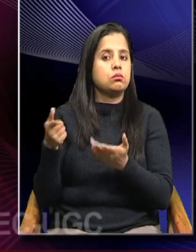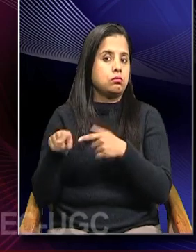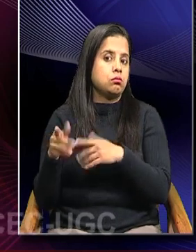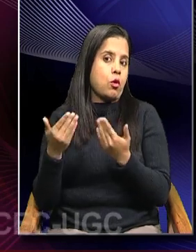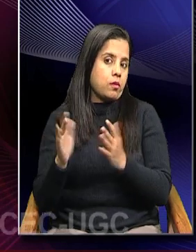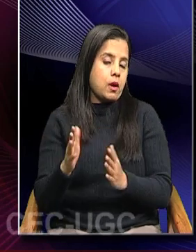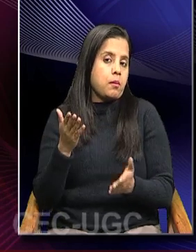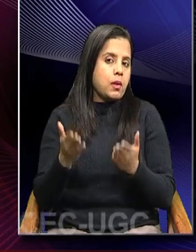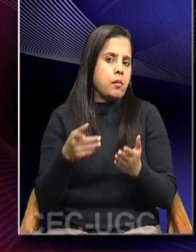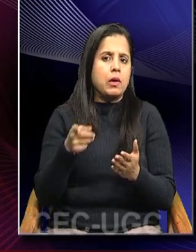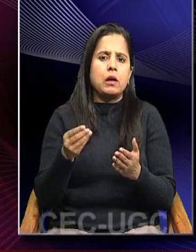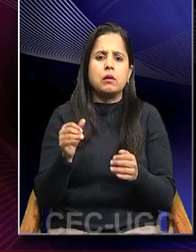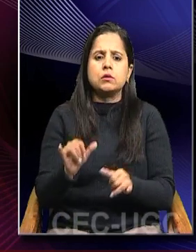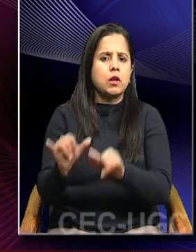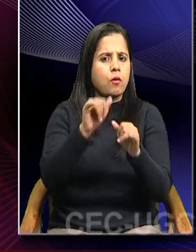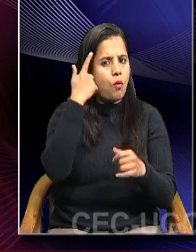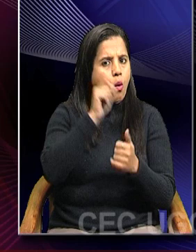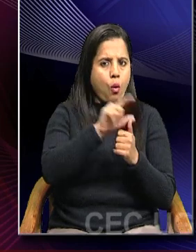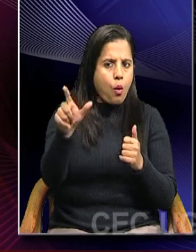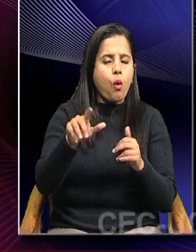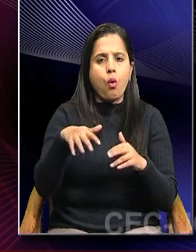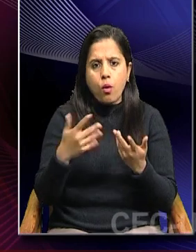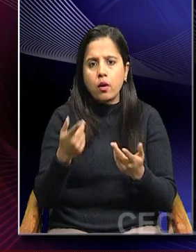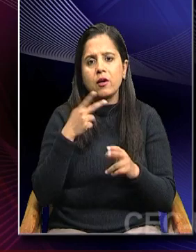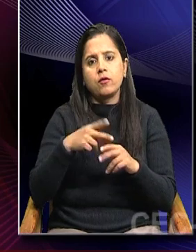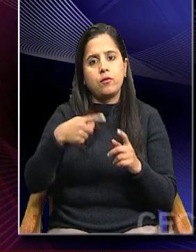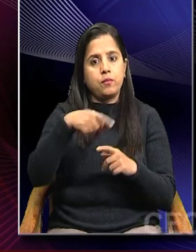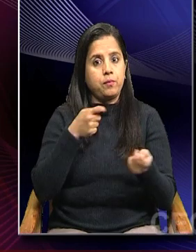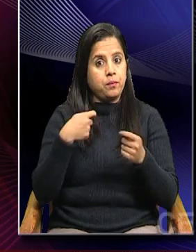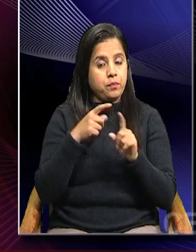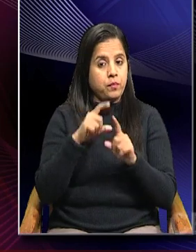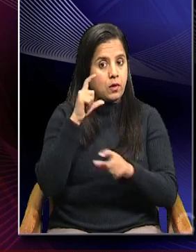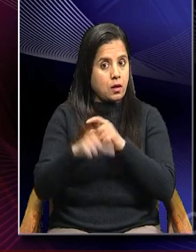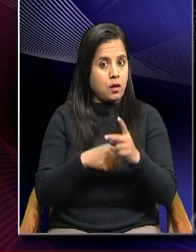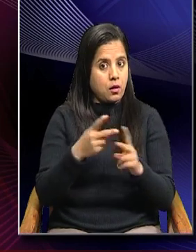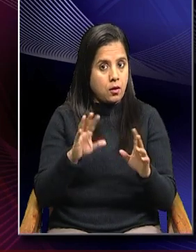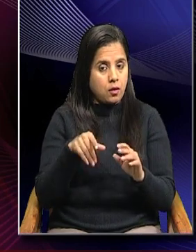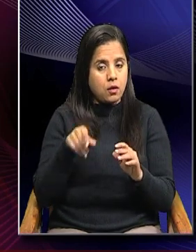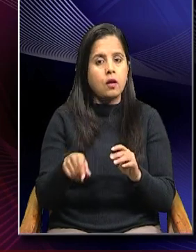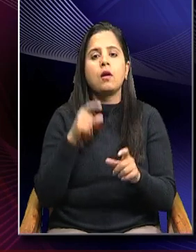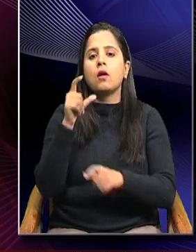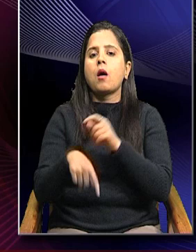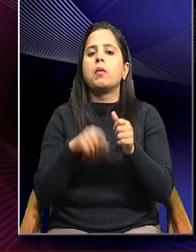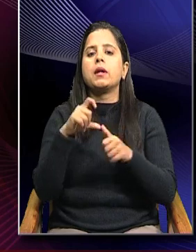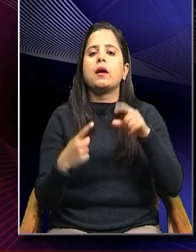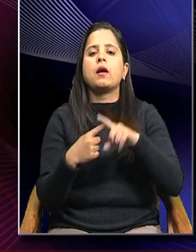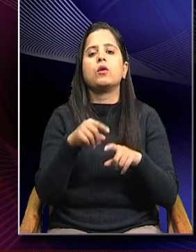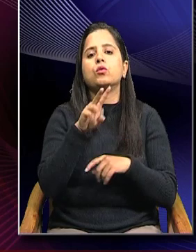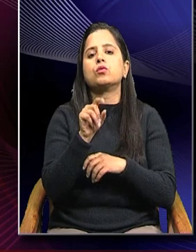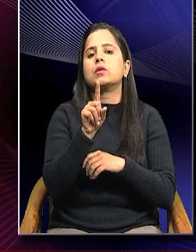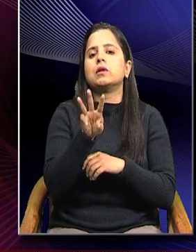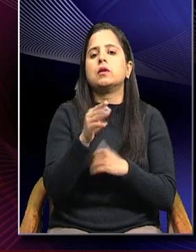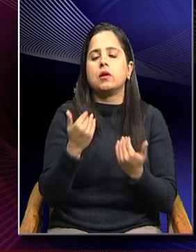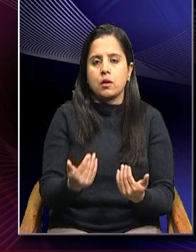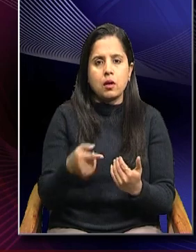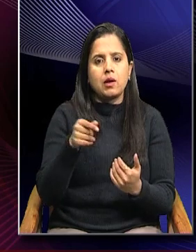may be common to all. For instance, if I am operating as a company, the Provisions of Companies Act 2013 for